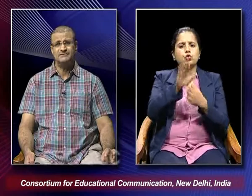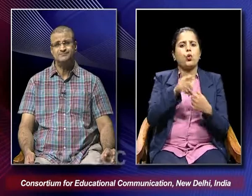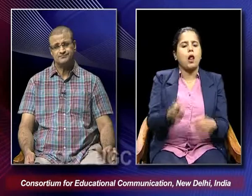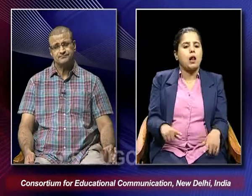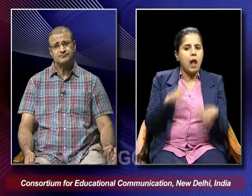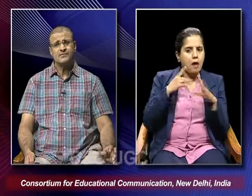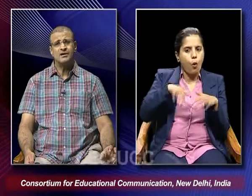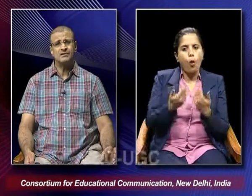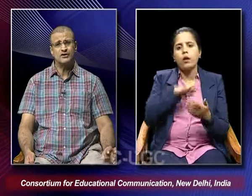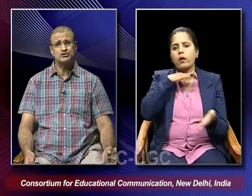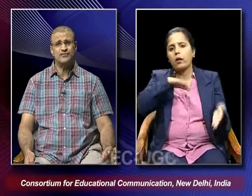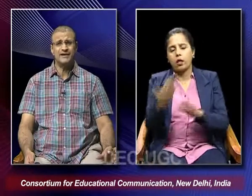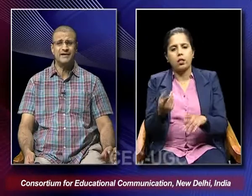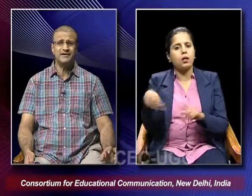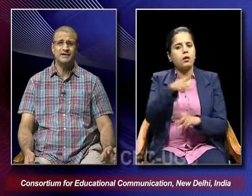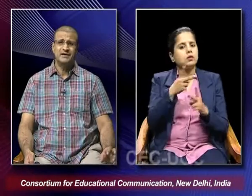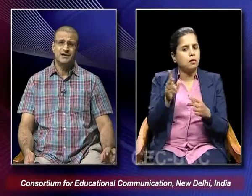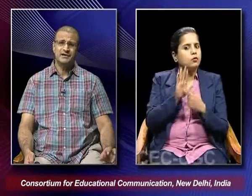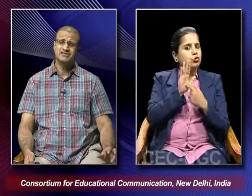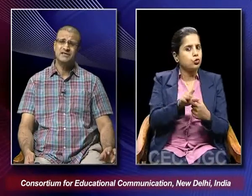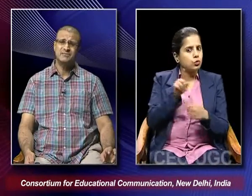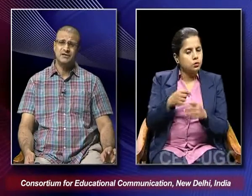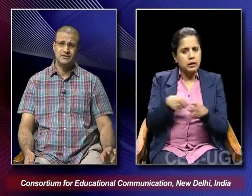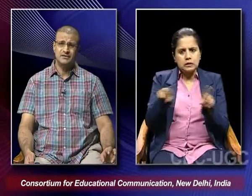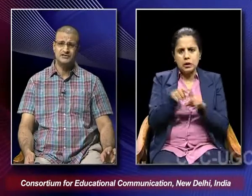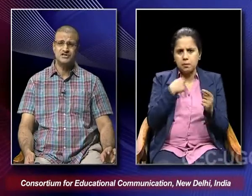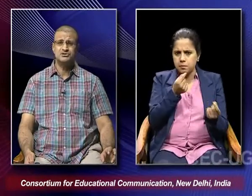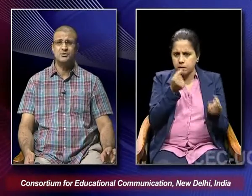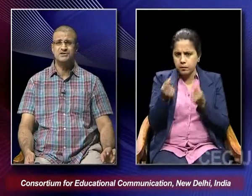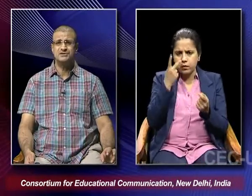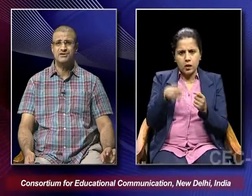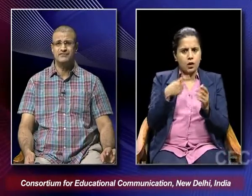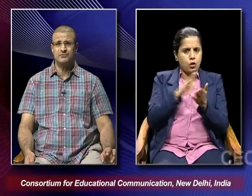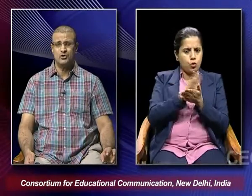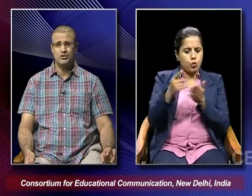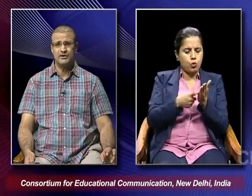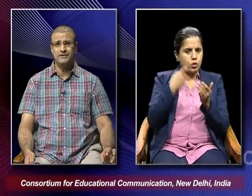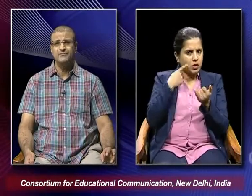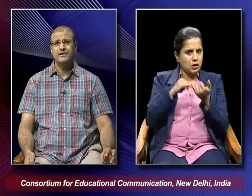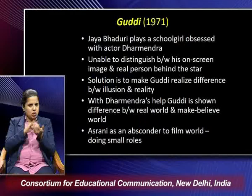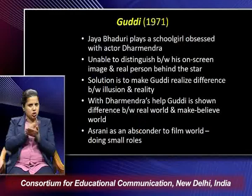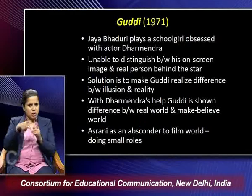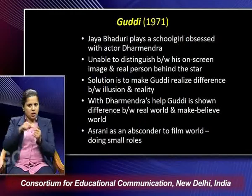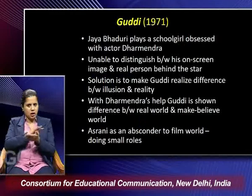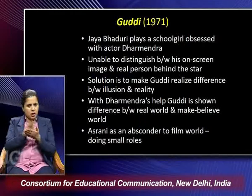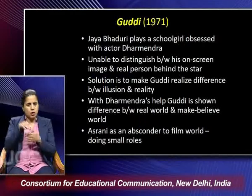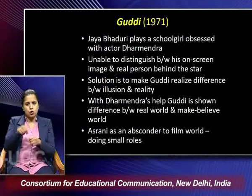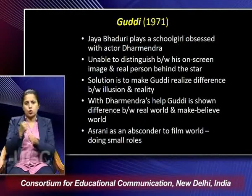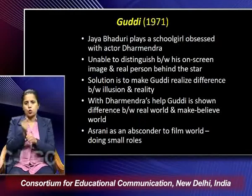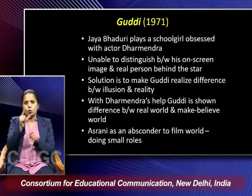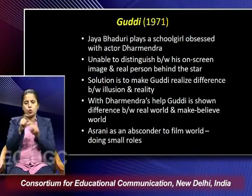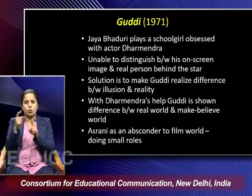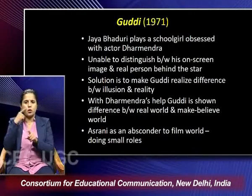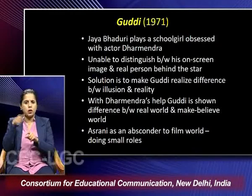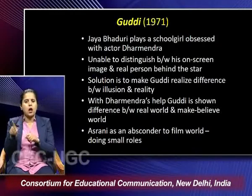death, we also find that in the same year Hrishikesh Mukherjee made a film called Guddi, in which Jaya Bhaduri plays